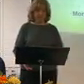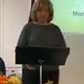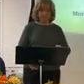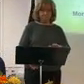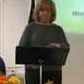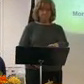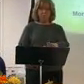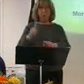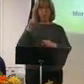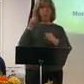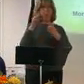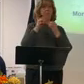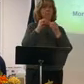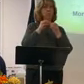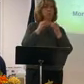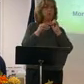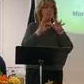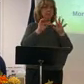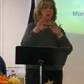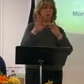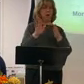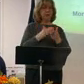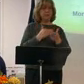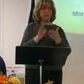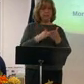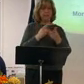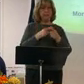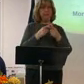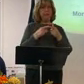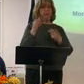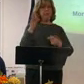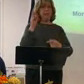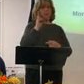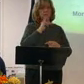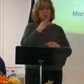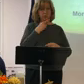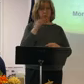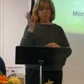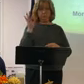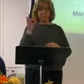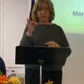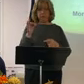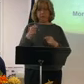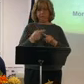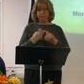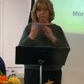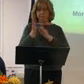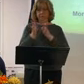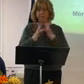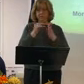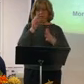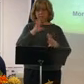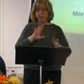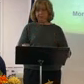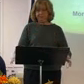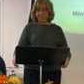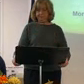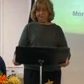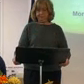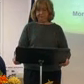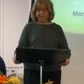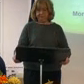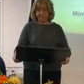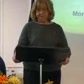you to sing one more song with us. And then Pastor Herb's going to come and share words from the Bible. And